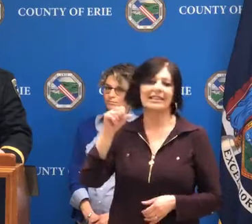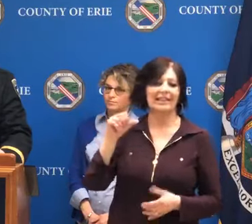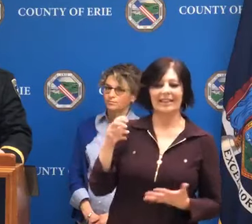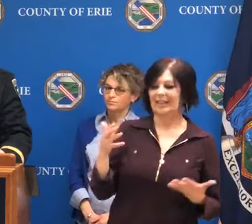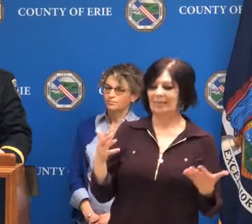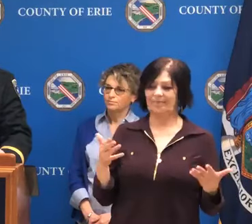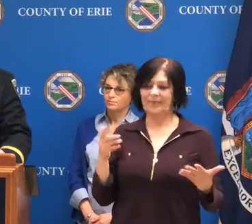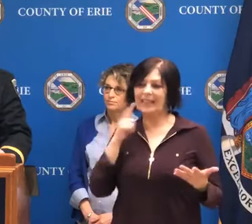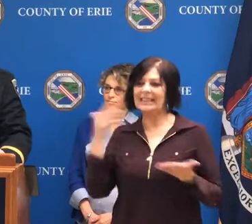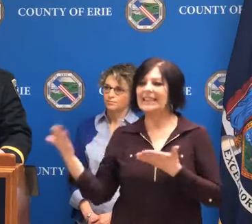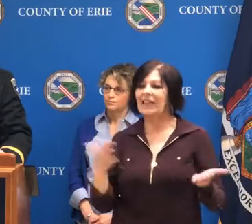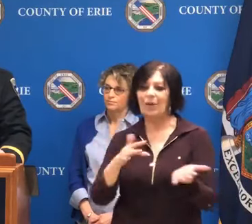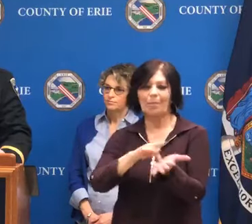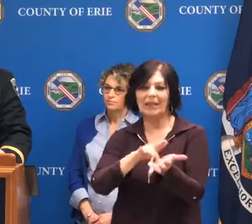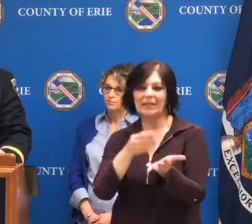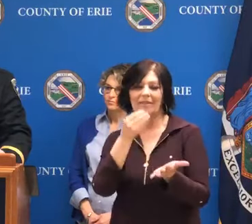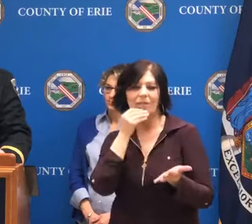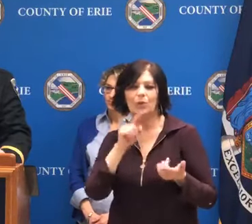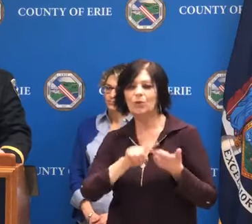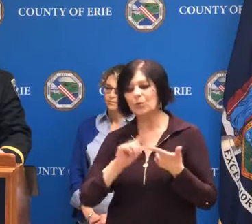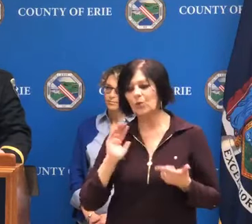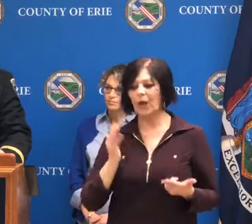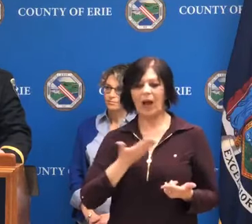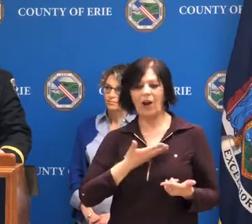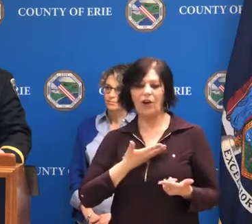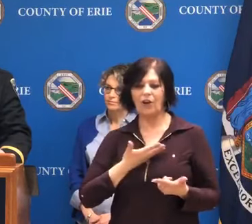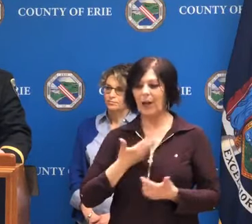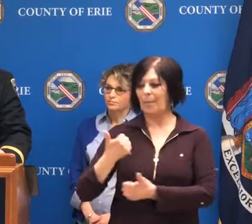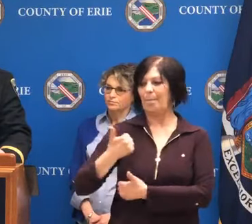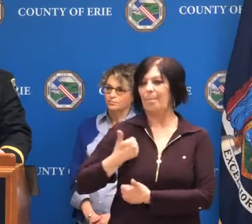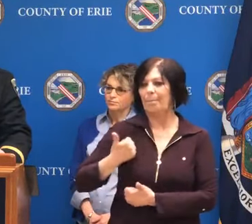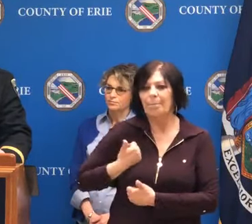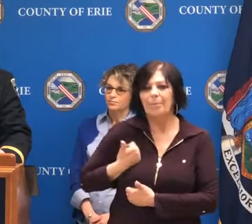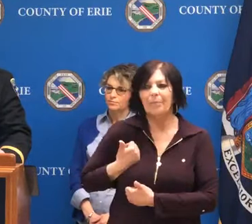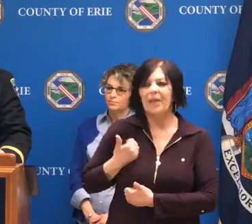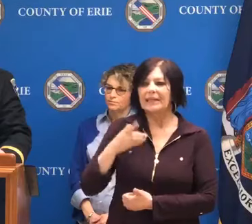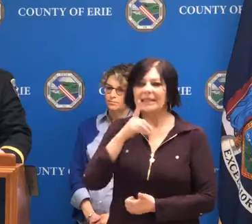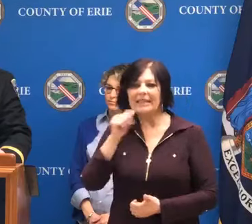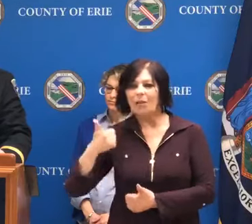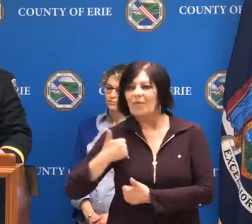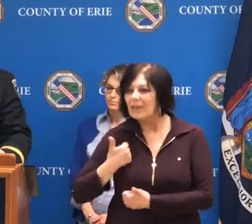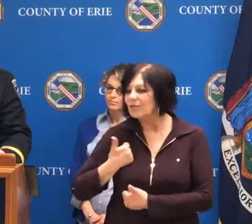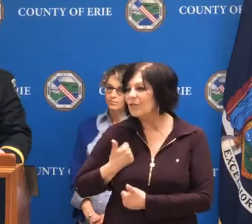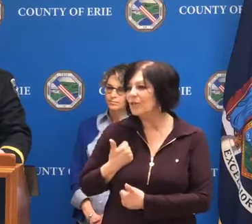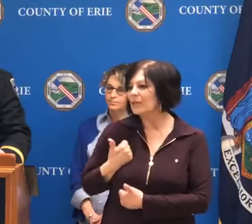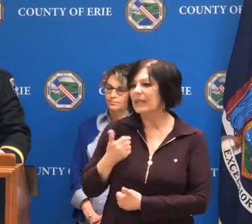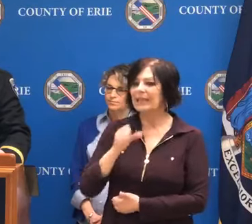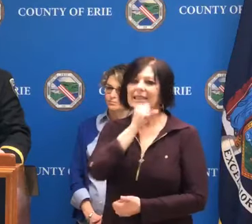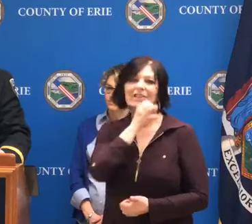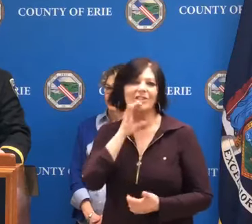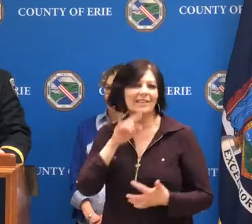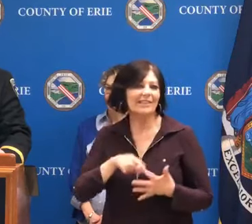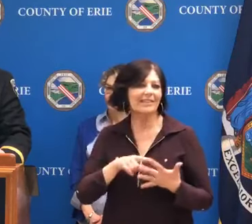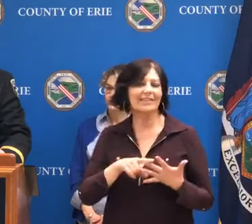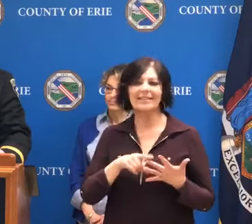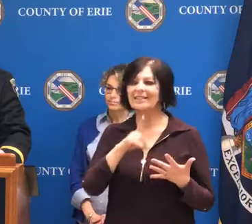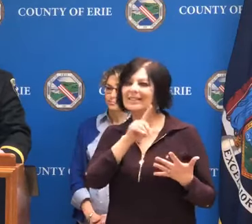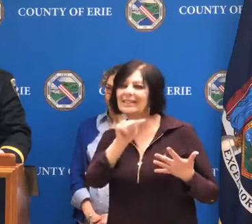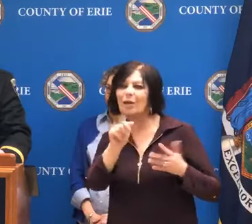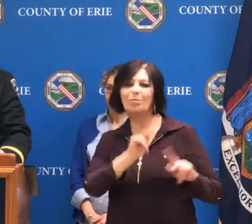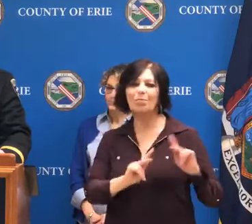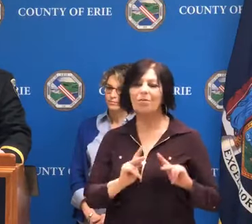units that deliver medicine and food to our military veterans, our disabled veterans, the senior citizens, our handicapped